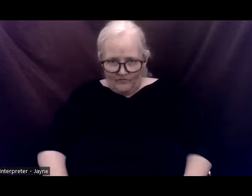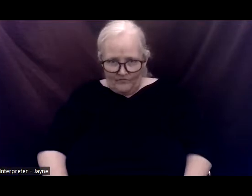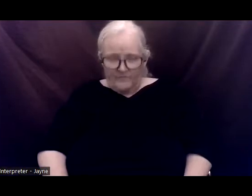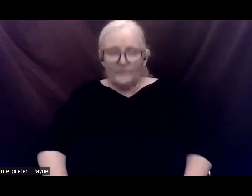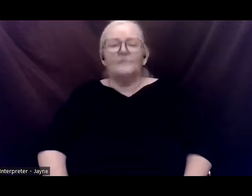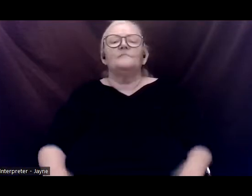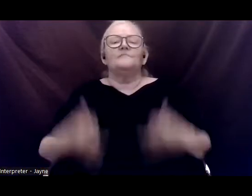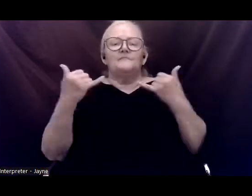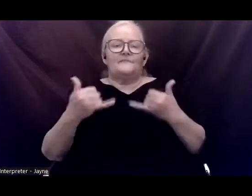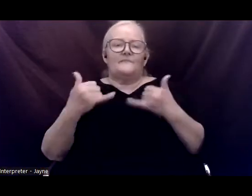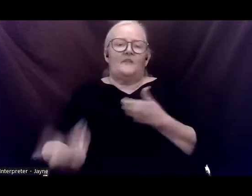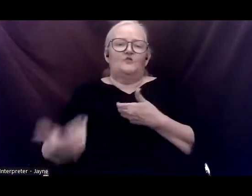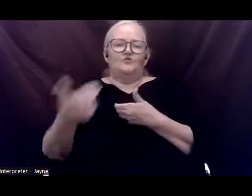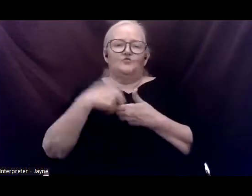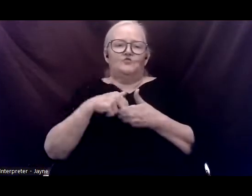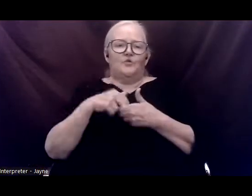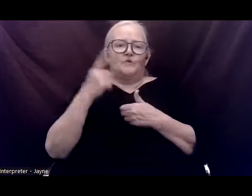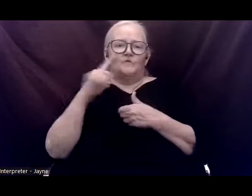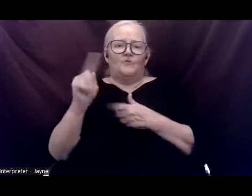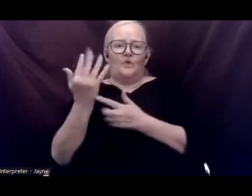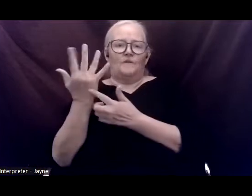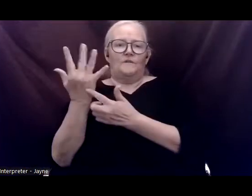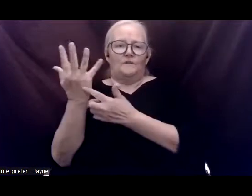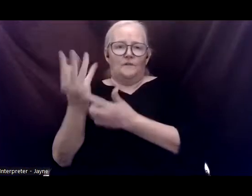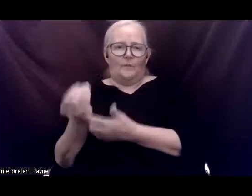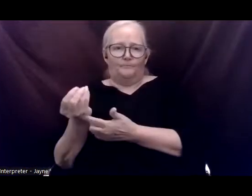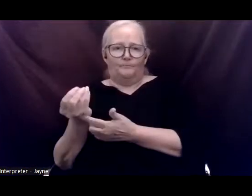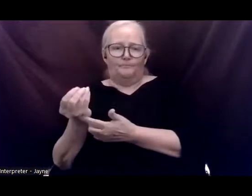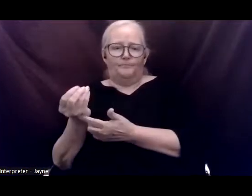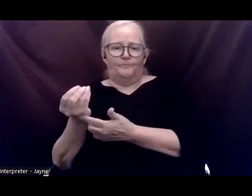Please join me in the words of chalice extinguishing.